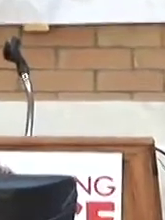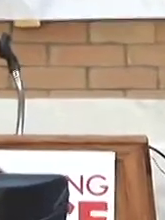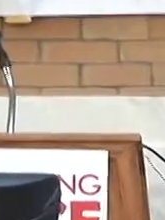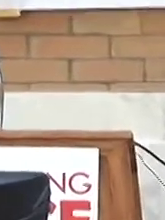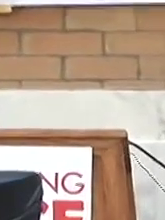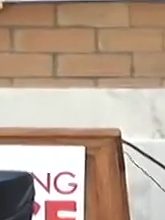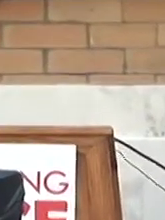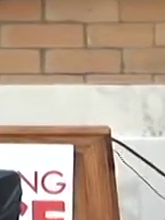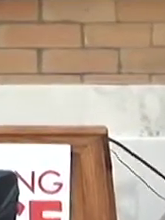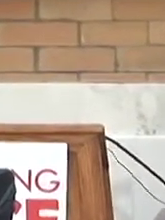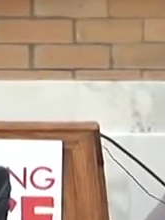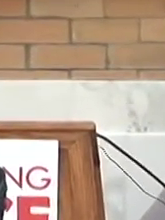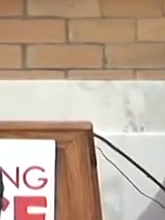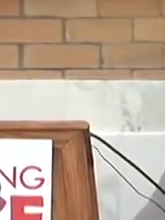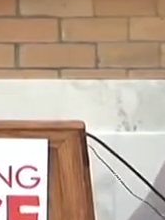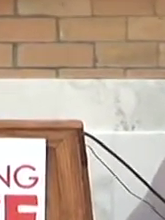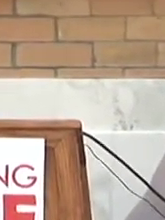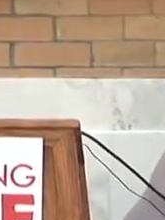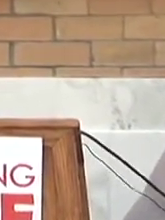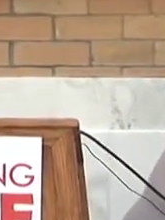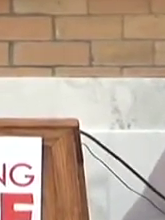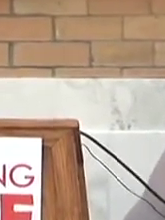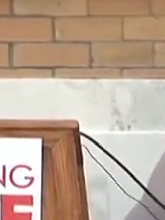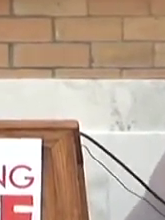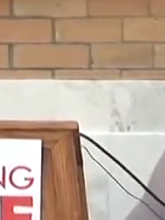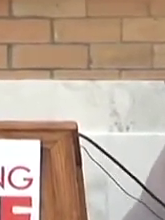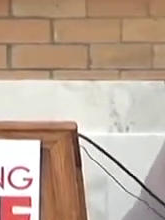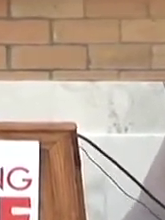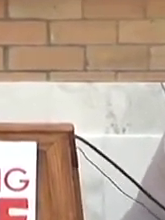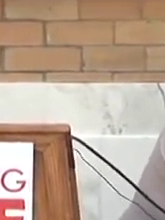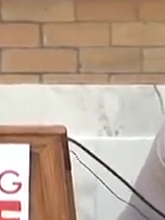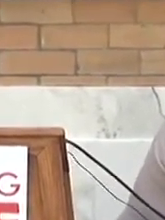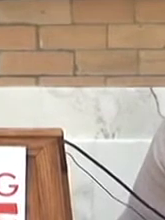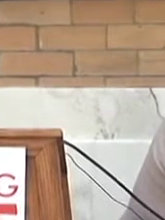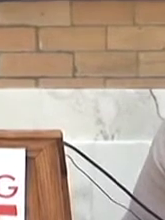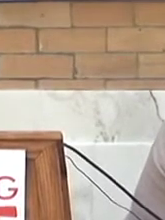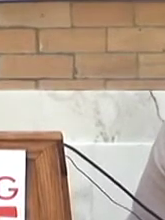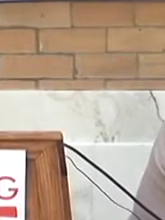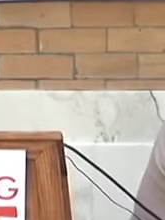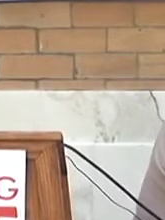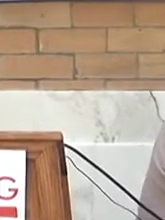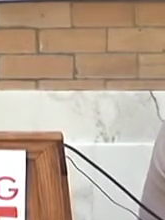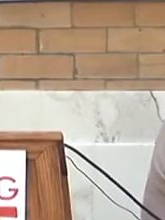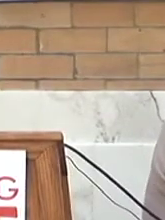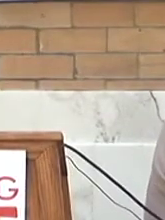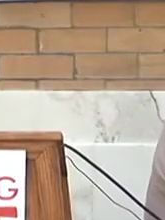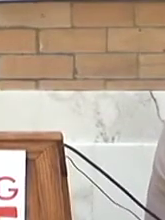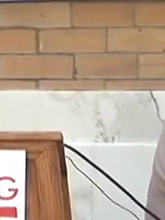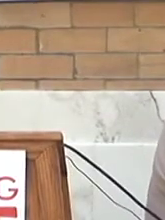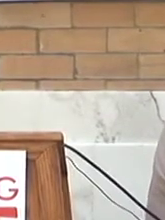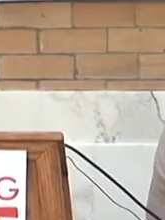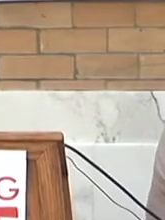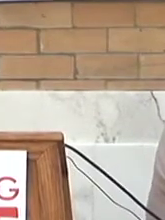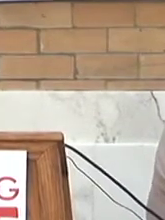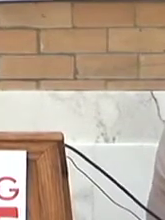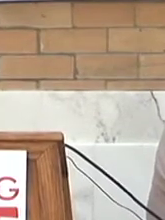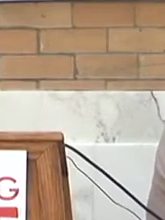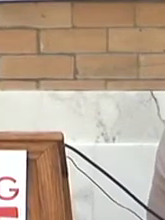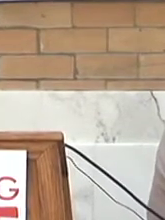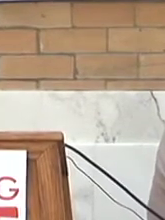received services from the Seven Hills Foundation. I am the one who